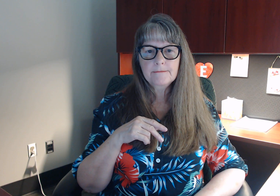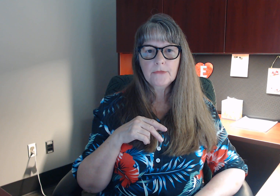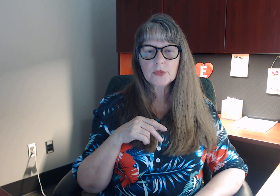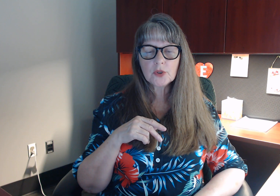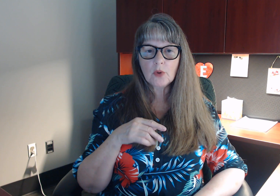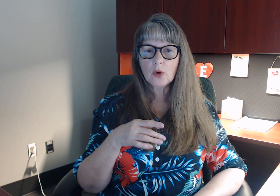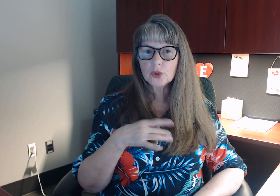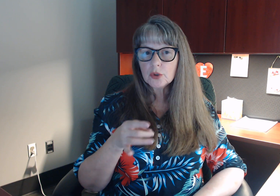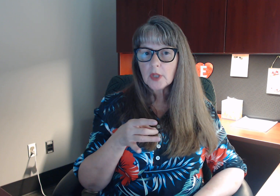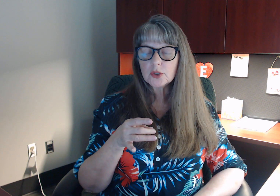So, oh, do you like to go